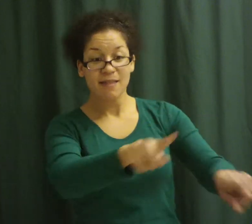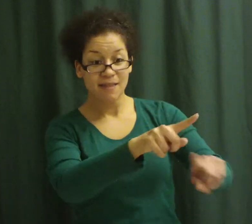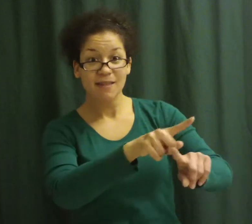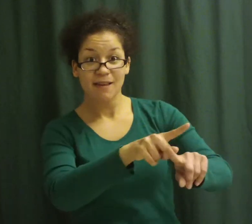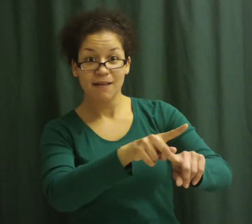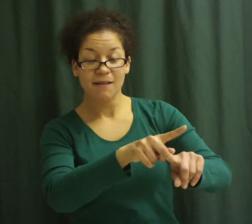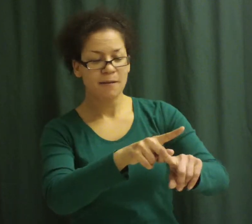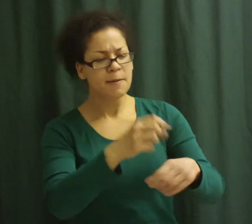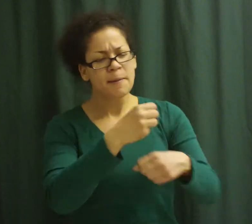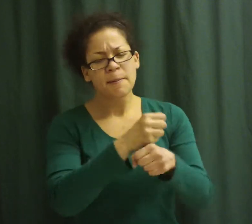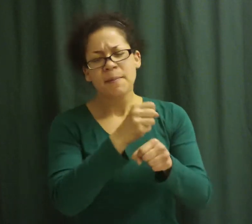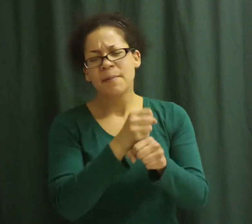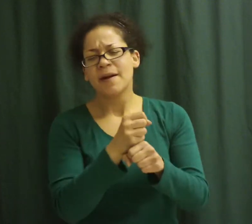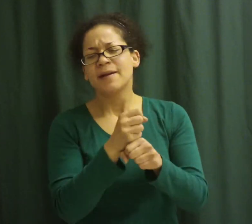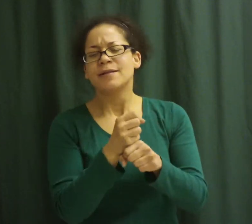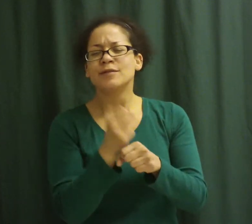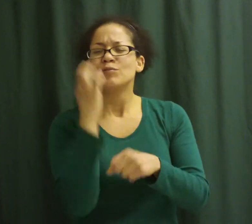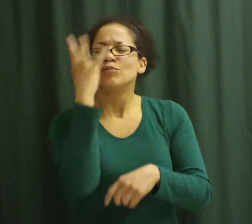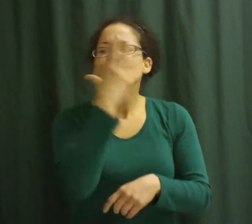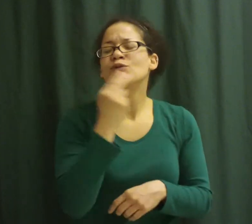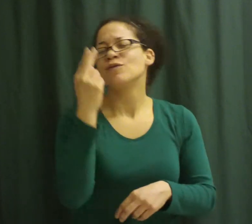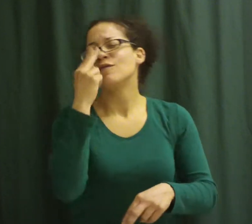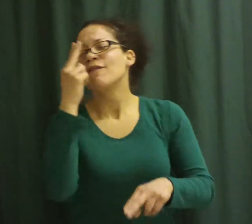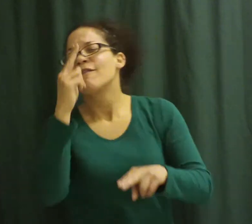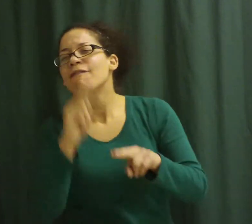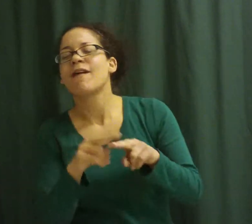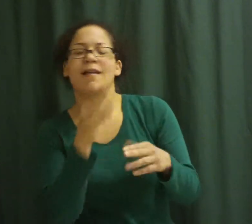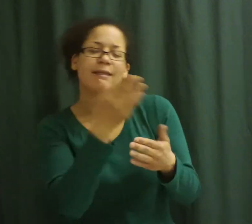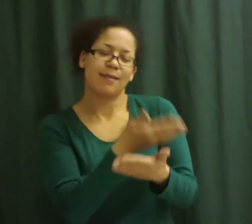marvelous, beautiful time.